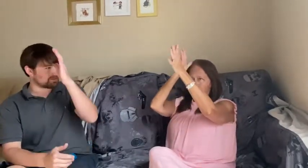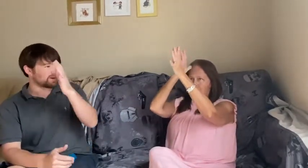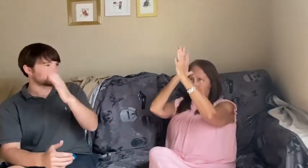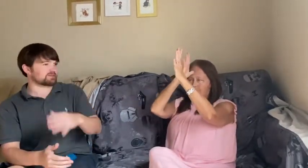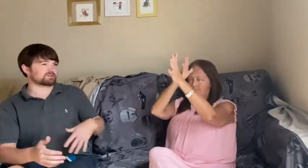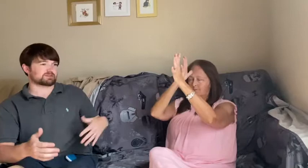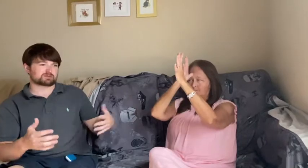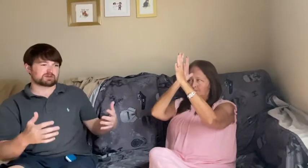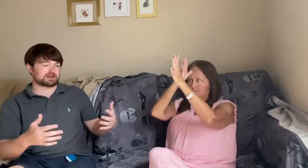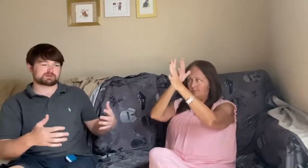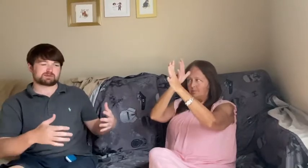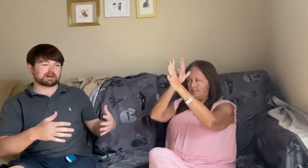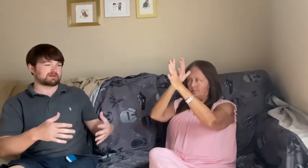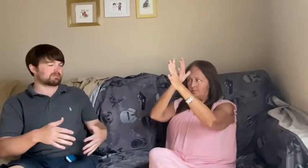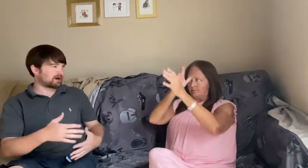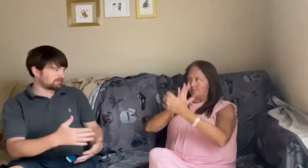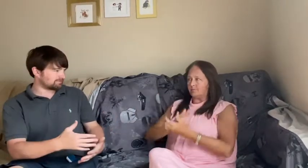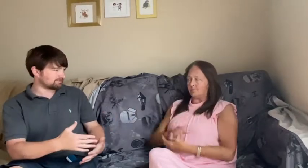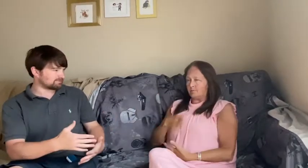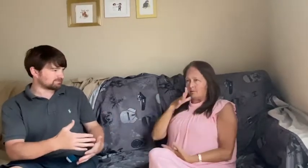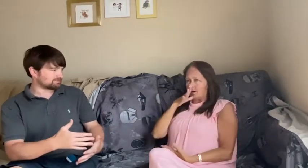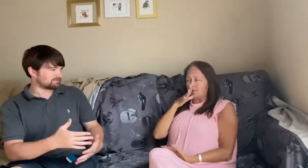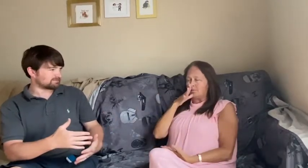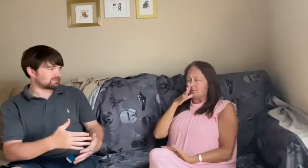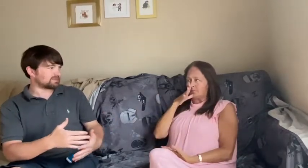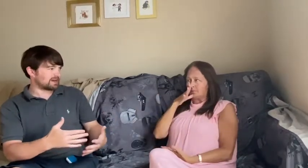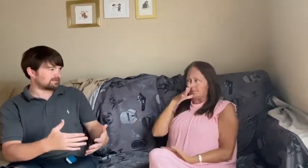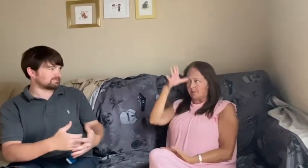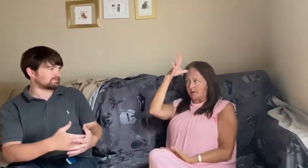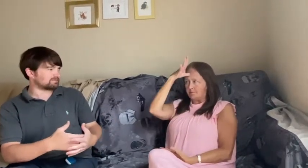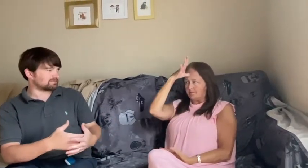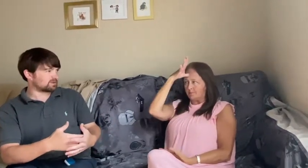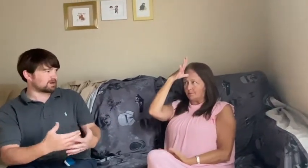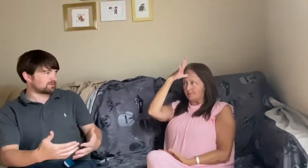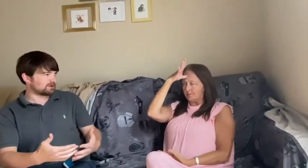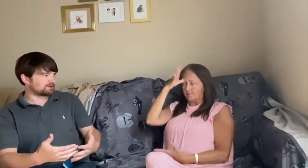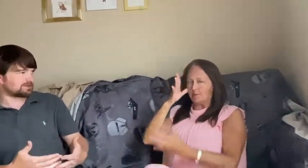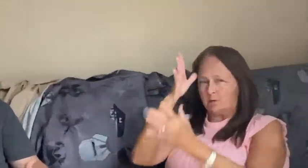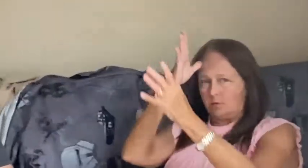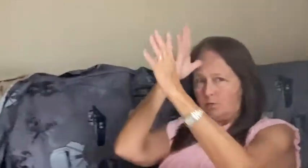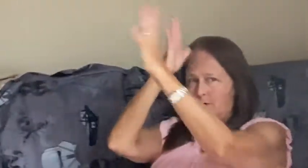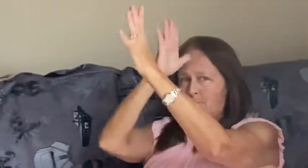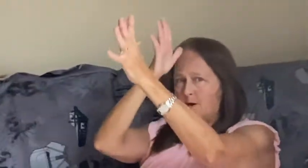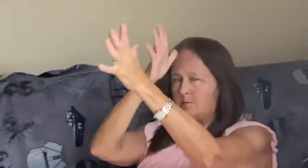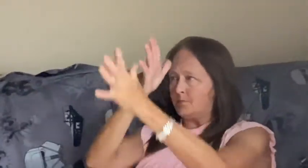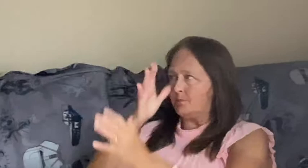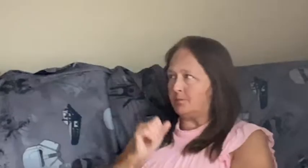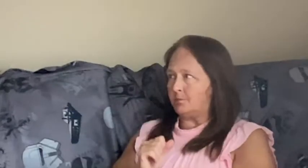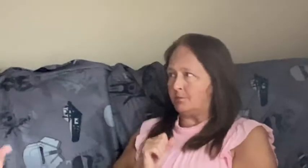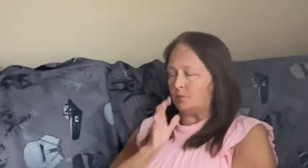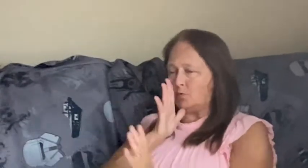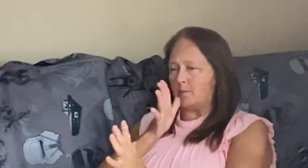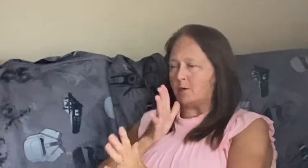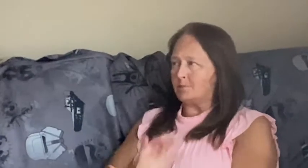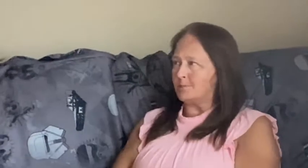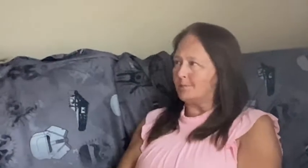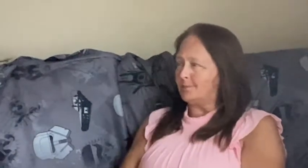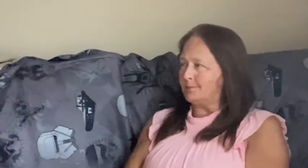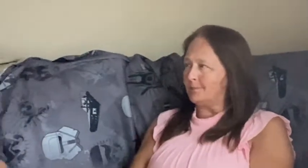forehead. so let's recap. So we got mom, Mom. dad, Dad. grandpa. Grandpa, and grandma. grandma. Okay, and